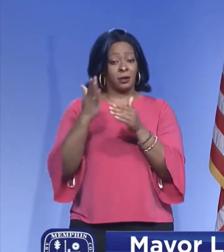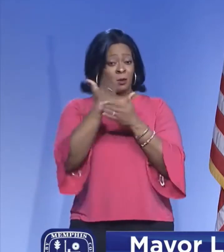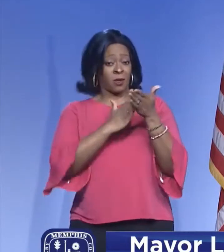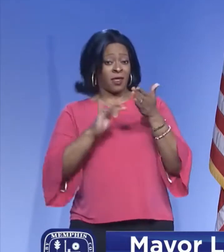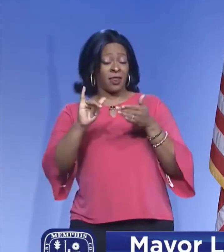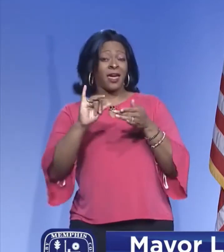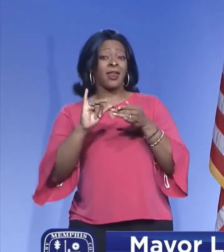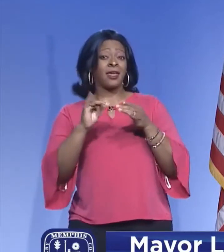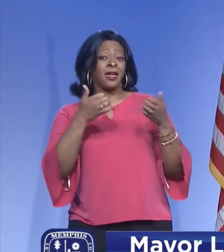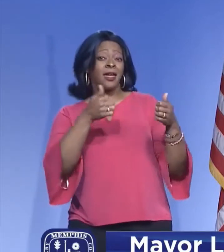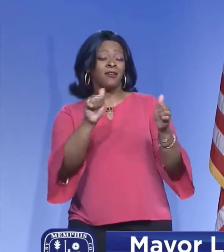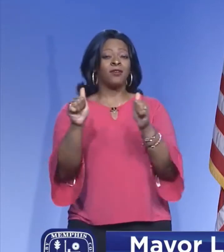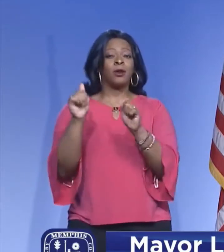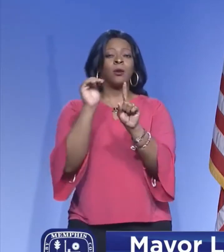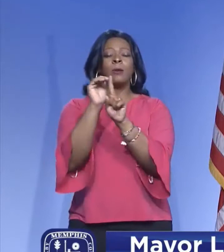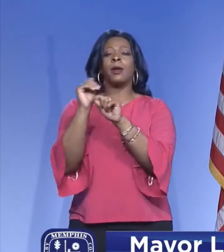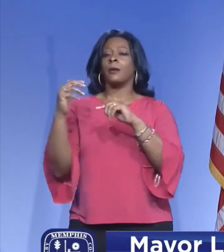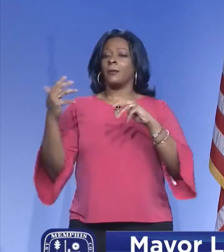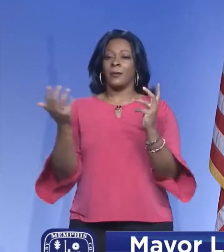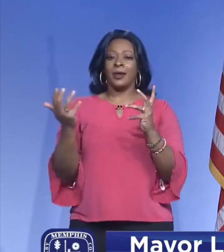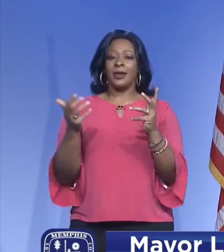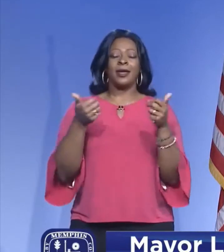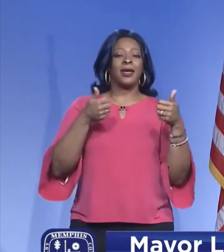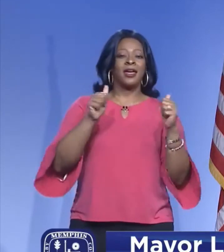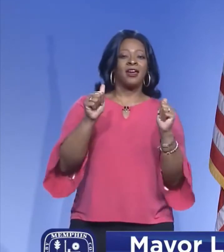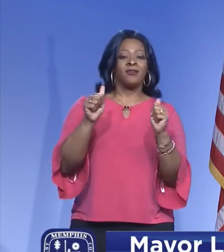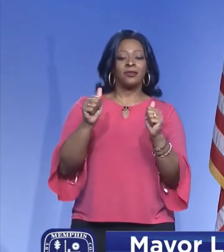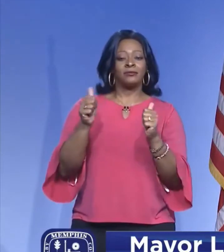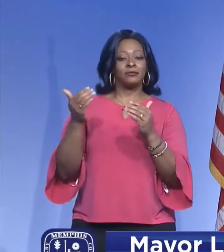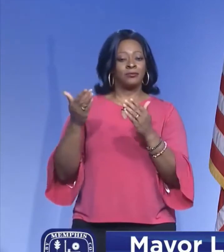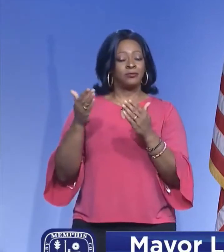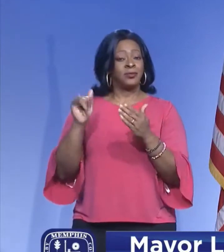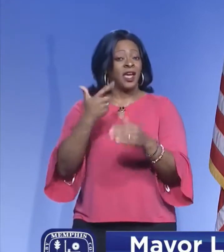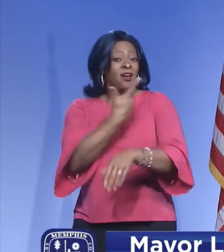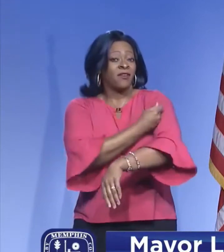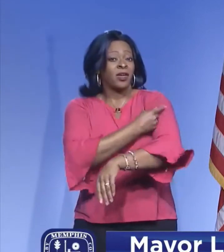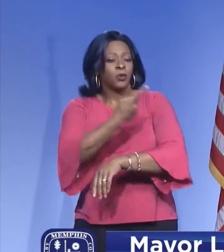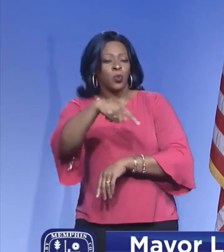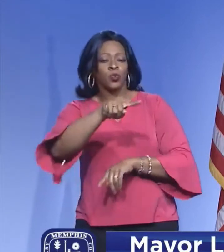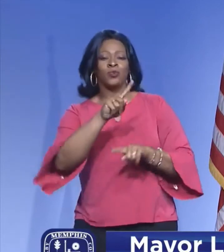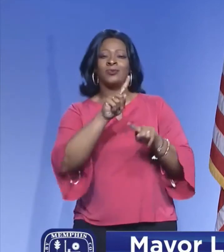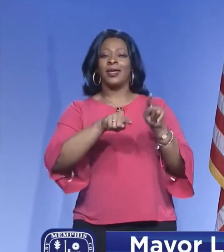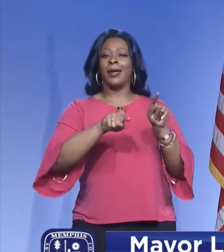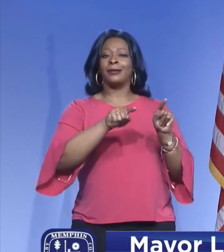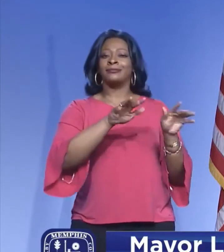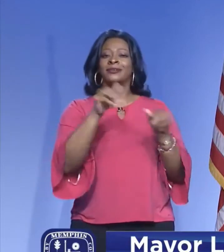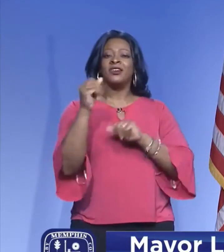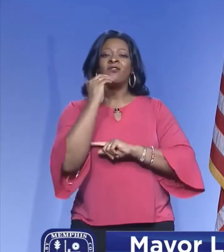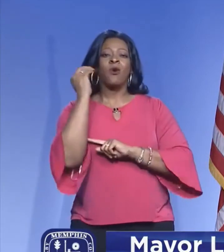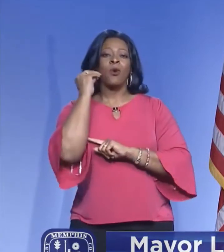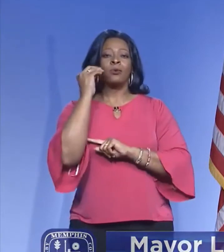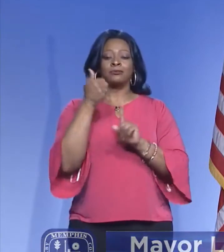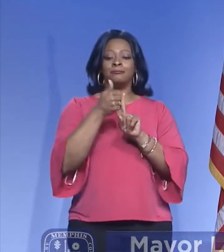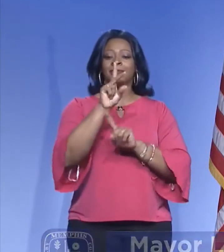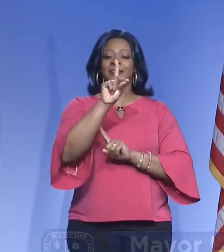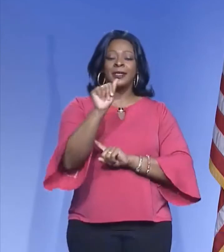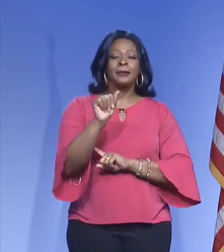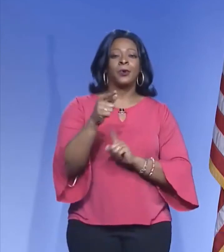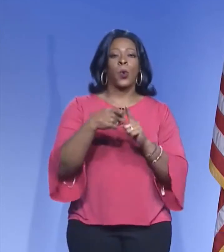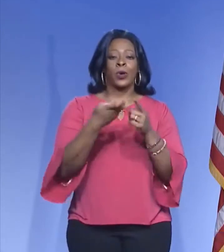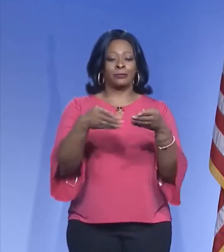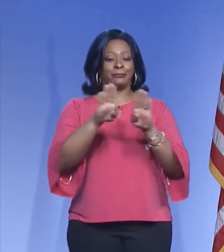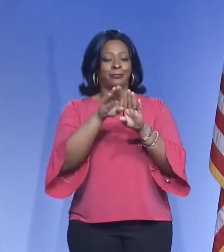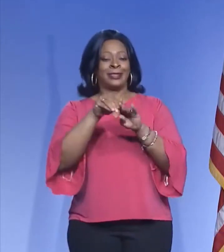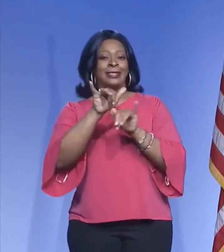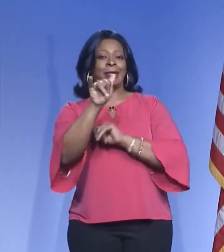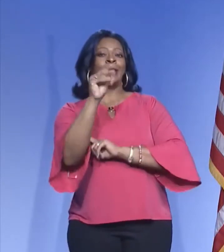want to remind everyone, is the effort to bring the vaccine to those who are homebound or disabled or shut in. The City of